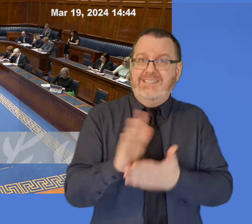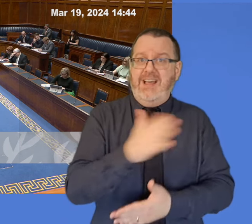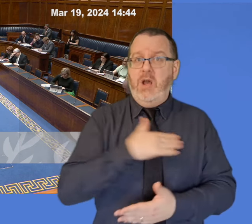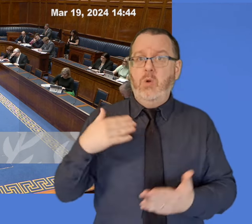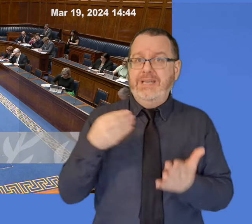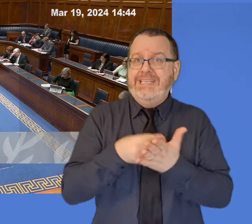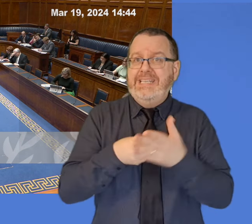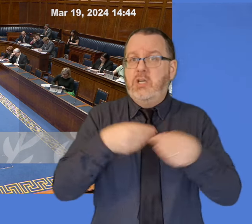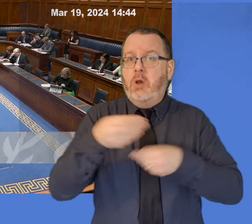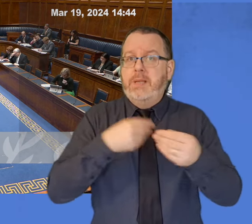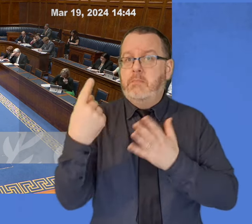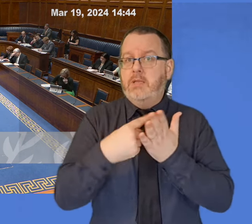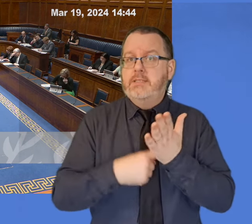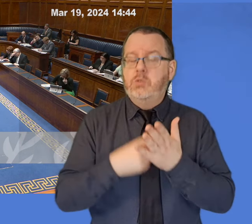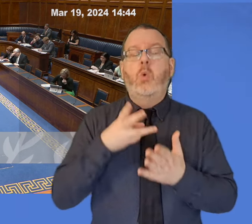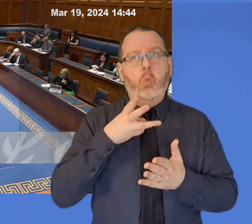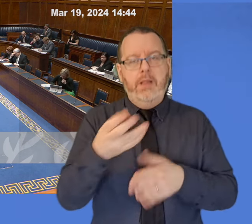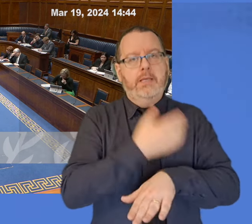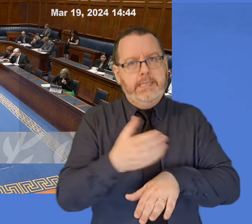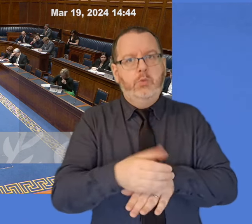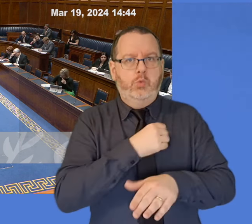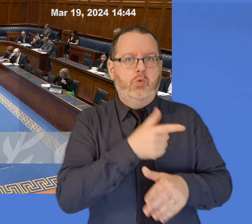days ahead. Linda Dill.